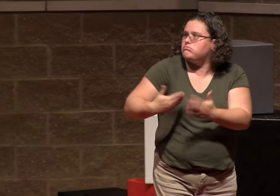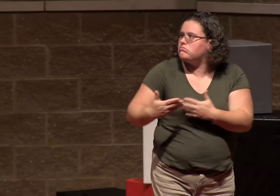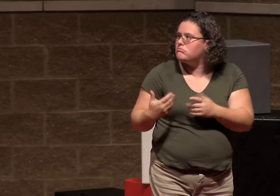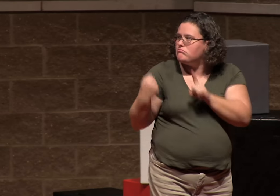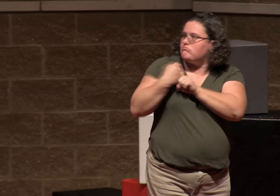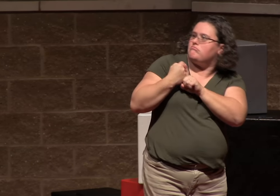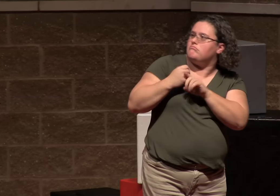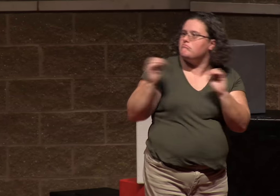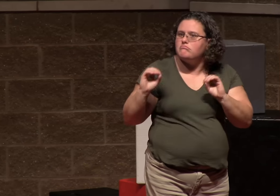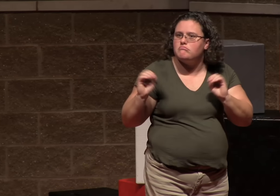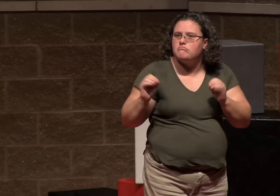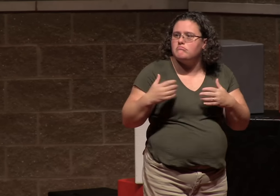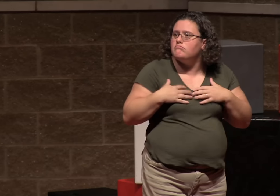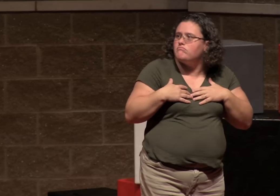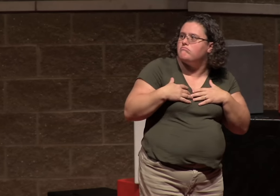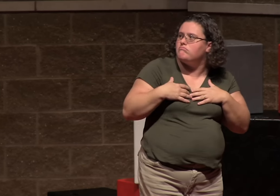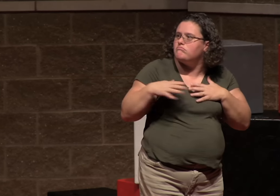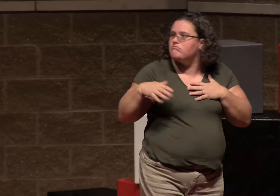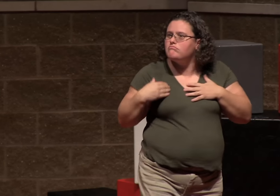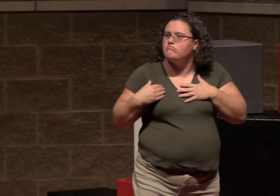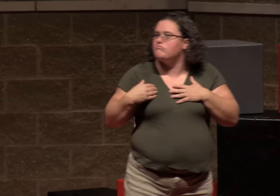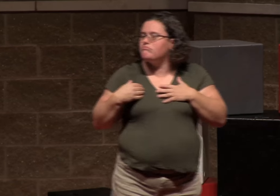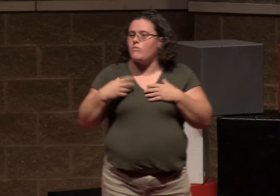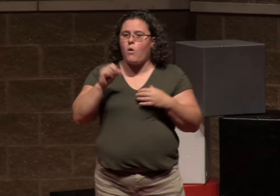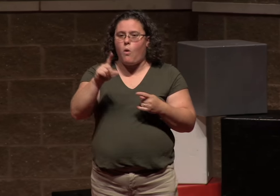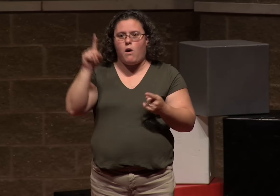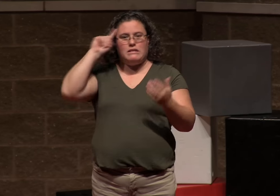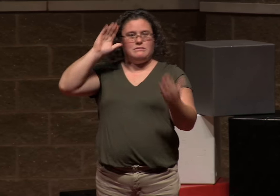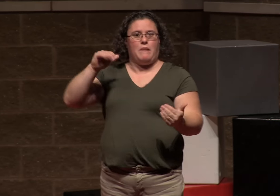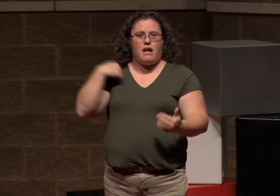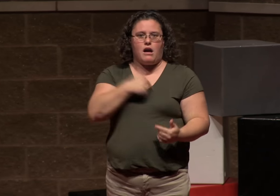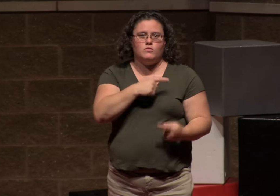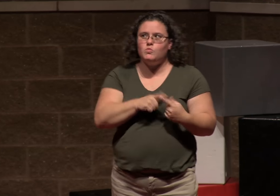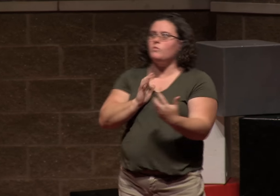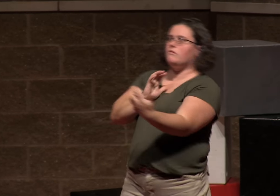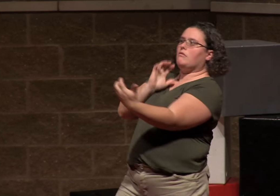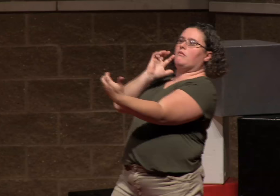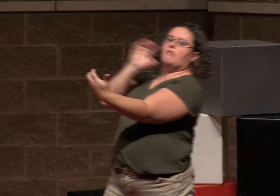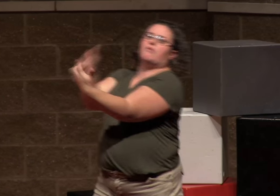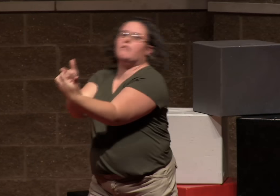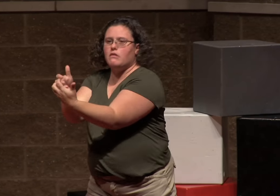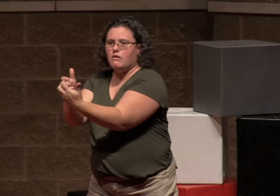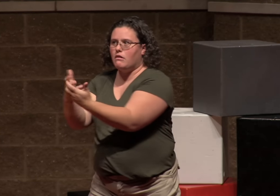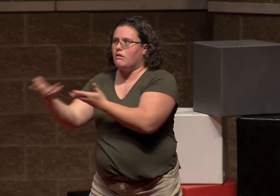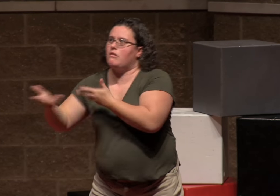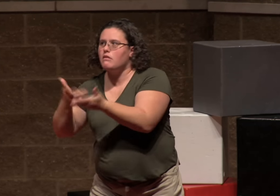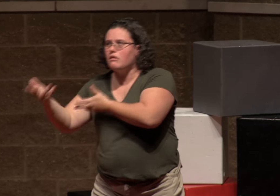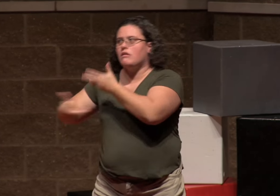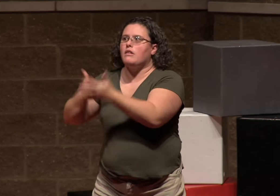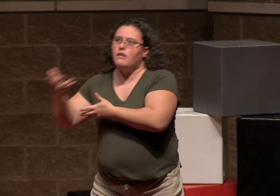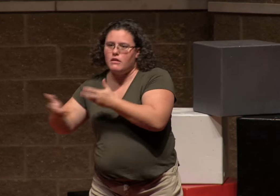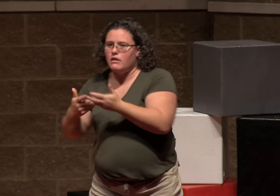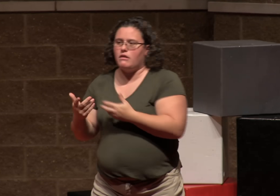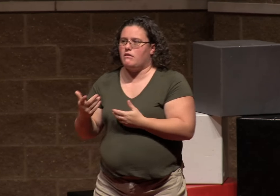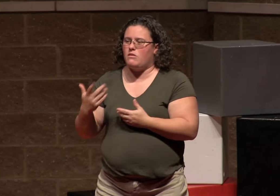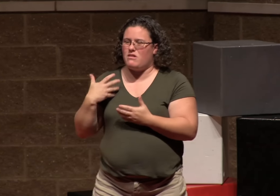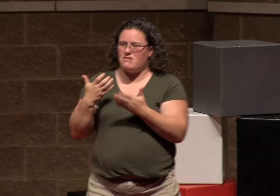be a part, allow the other part of the world to be into my life. And trying to